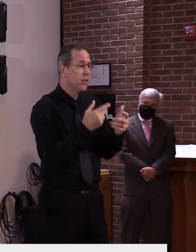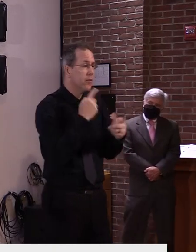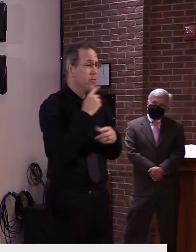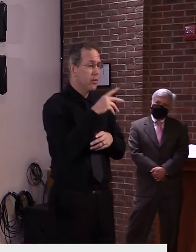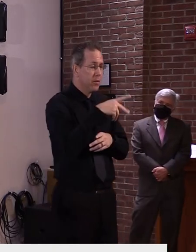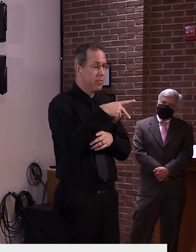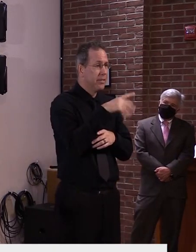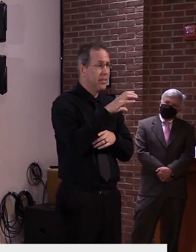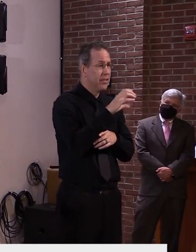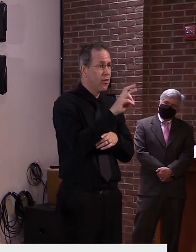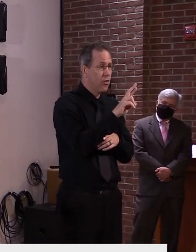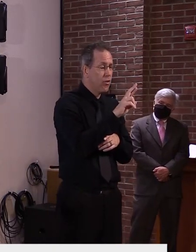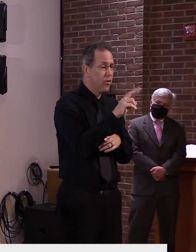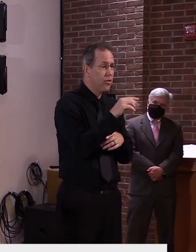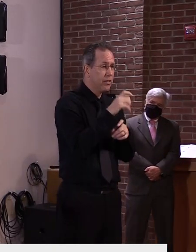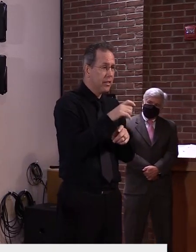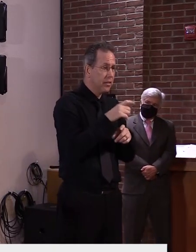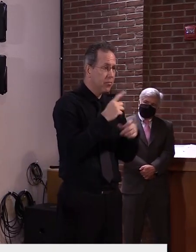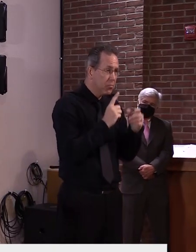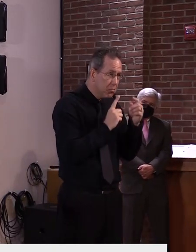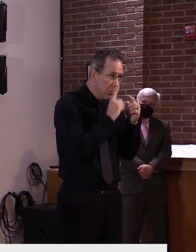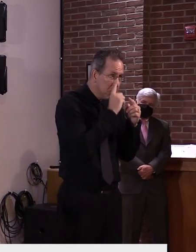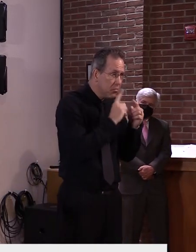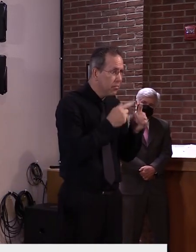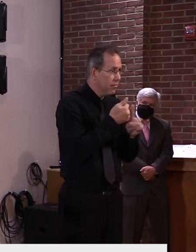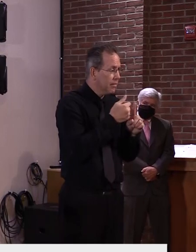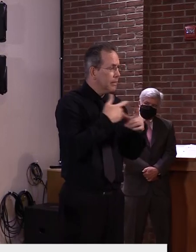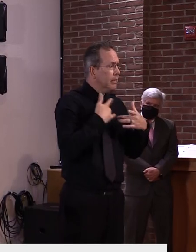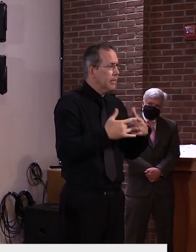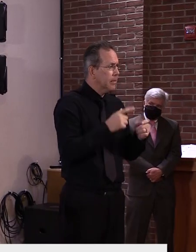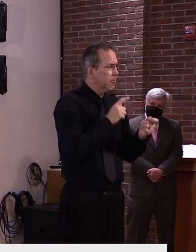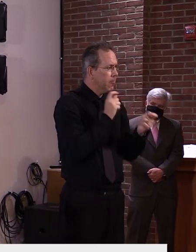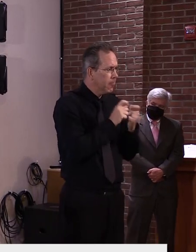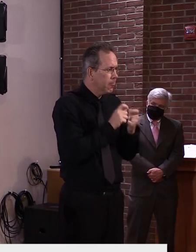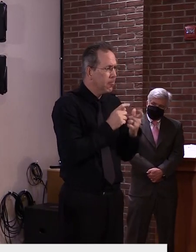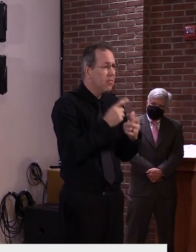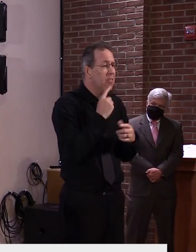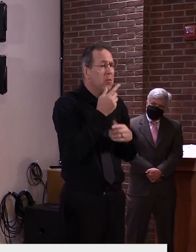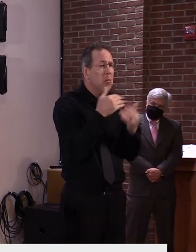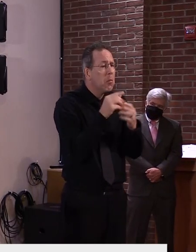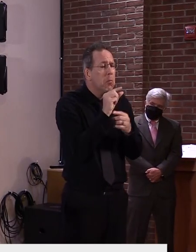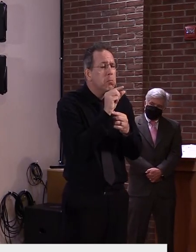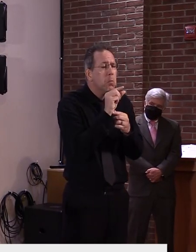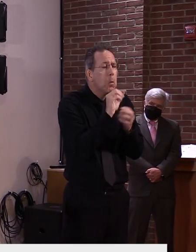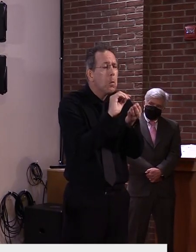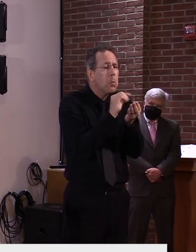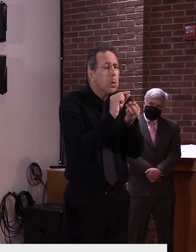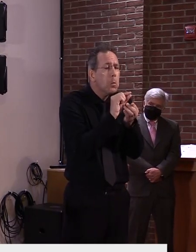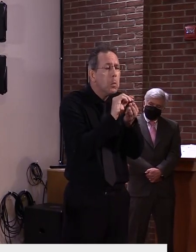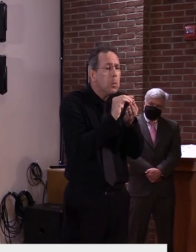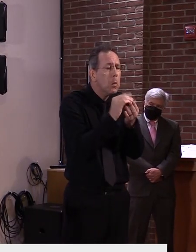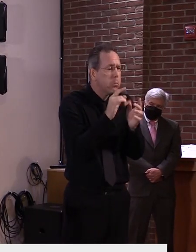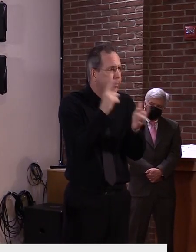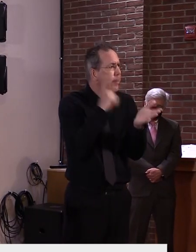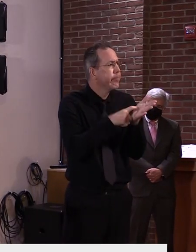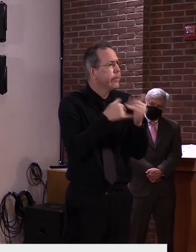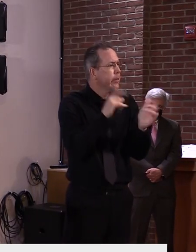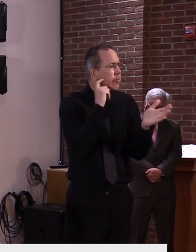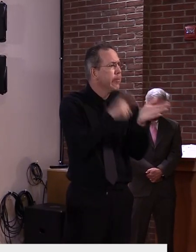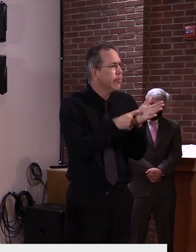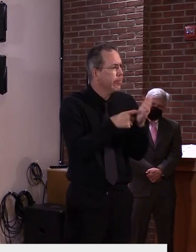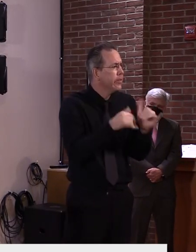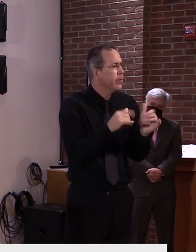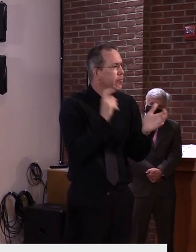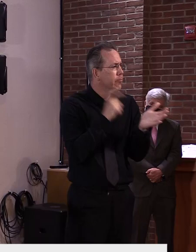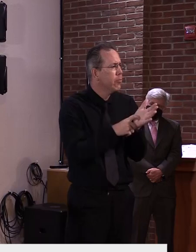as exquisitely sensitive. So if there's a number of copies of the virus present in the secretion that